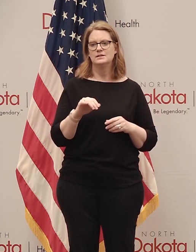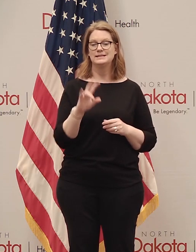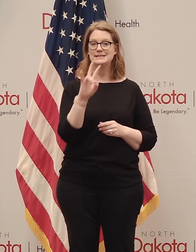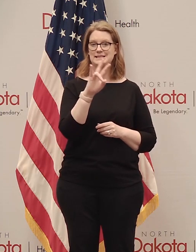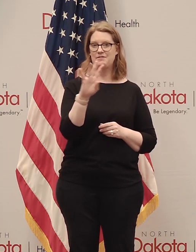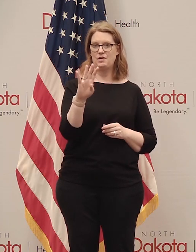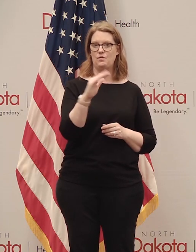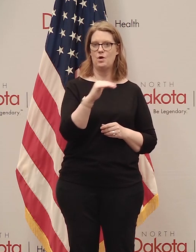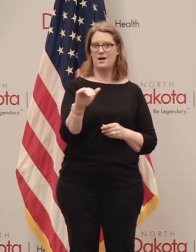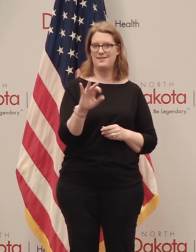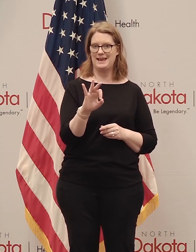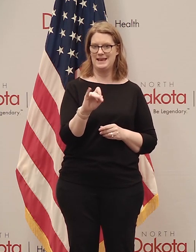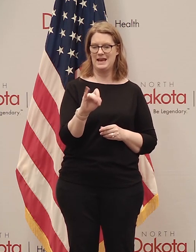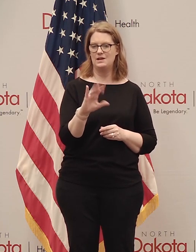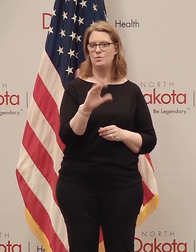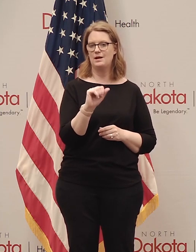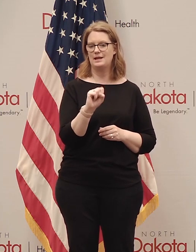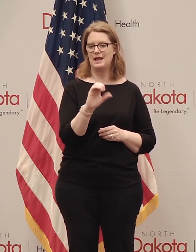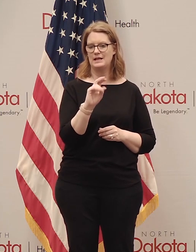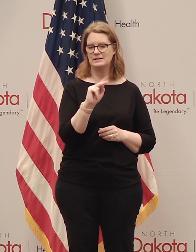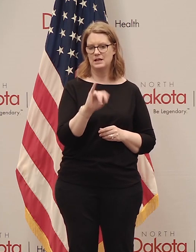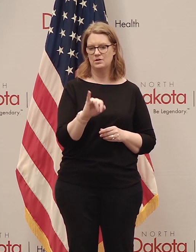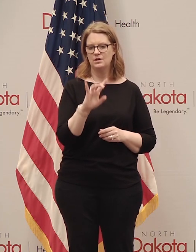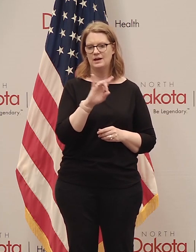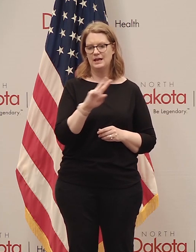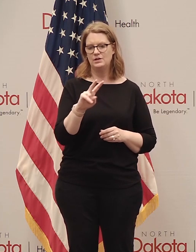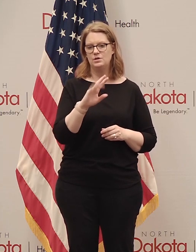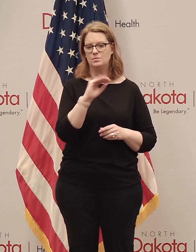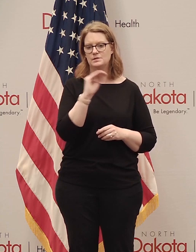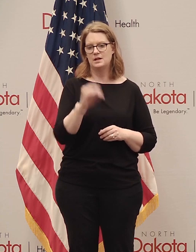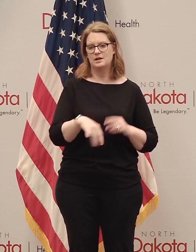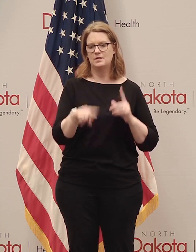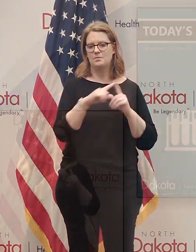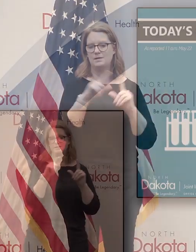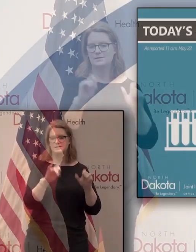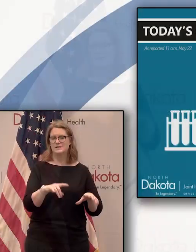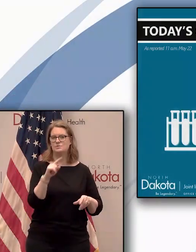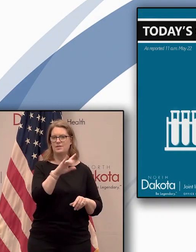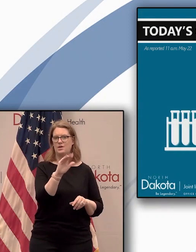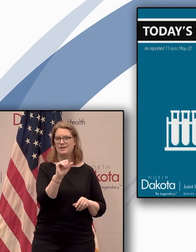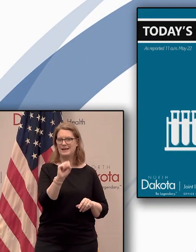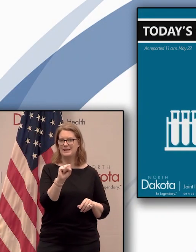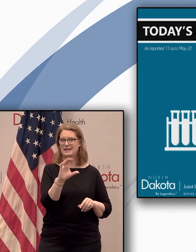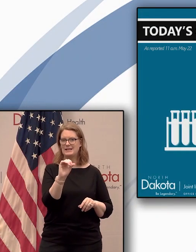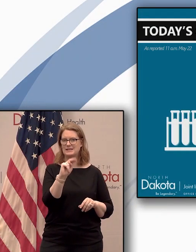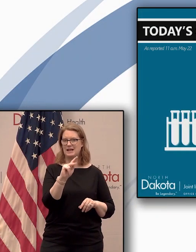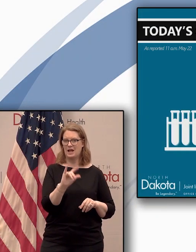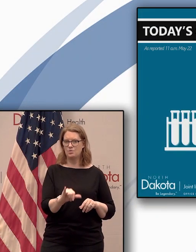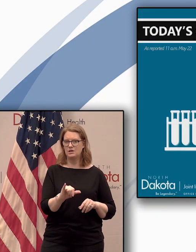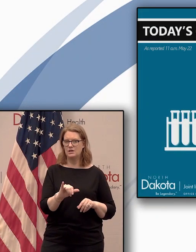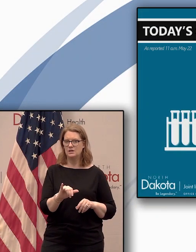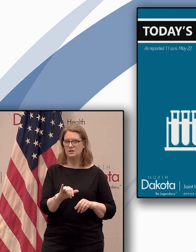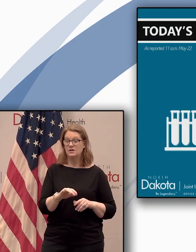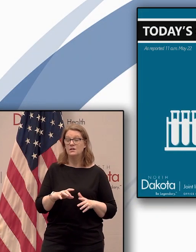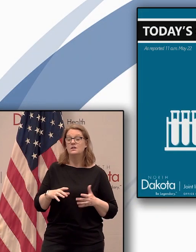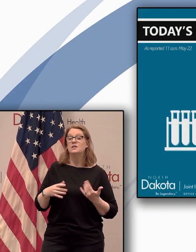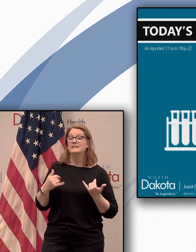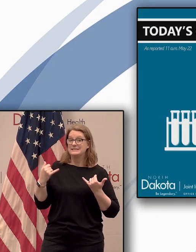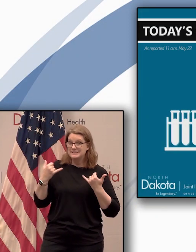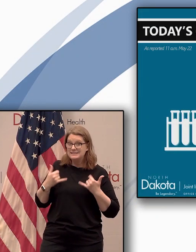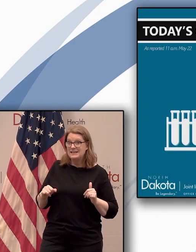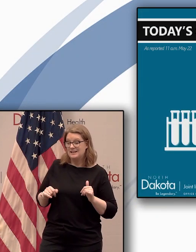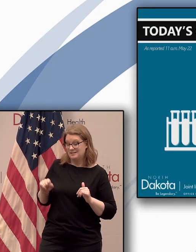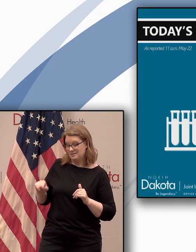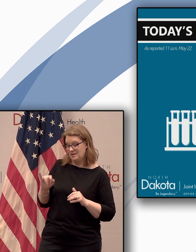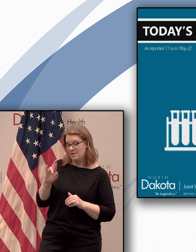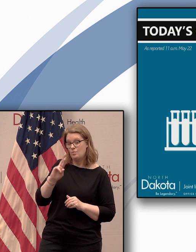90 were in Cass County, or 82% of the positive tests were in Cass County. We continue to work very closely through the Red